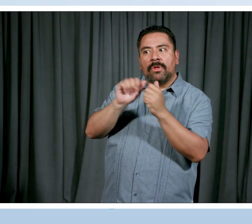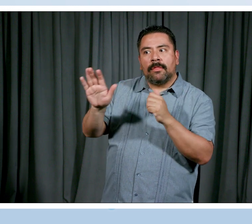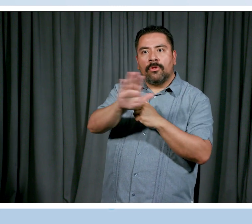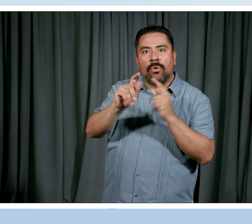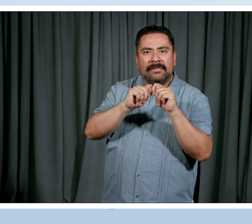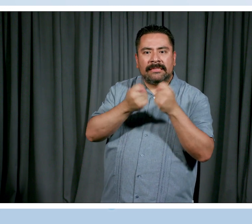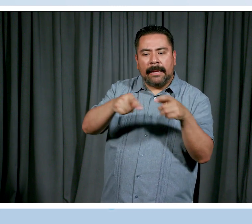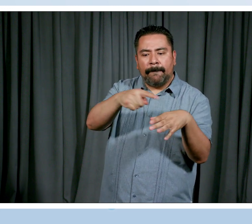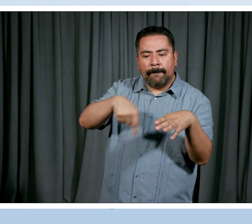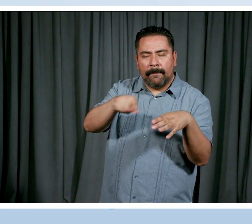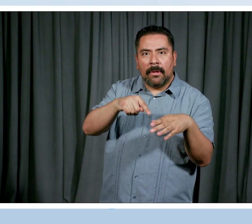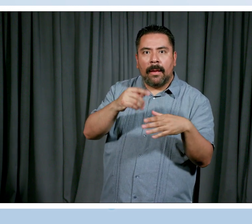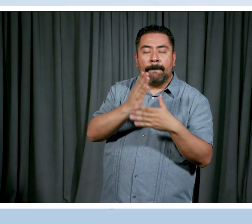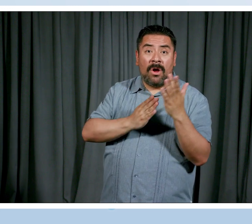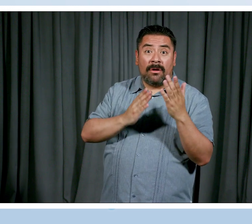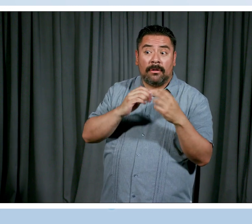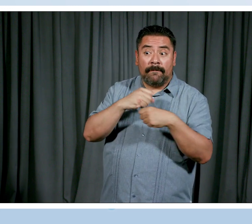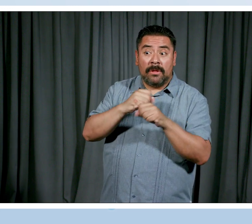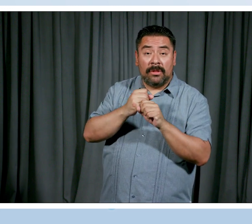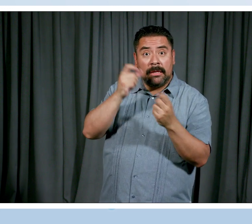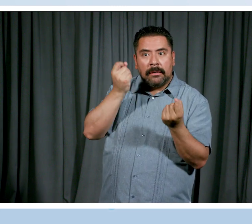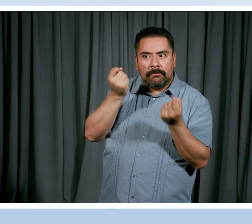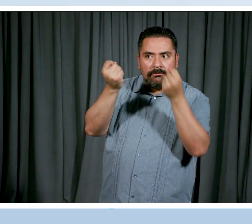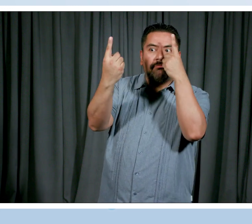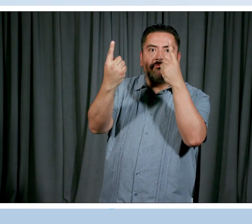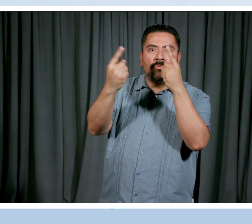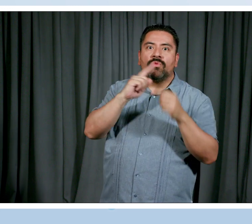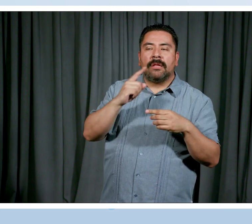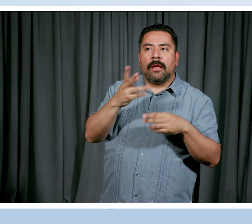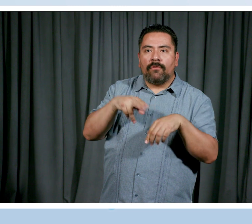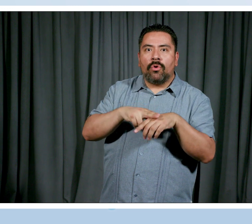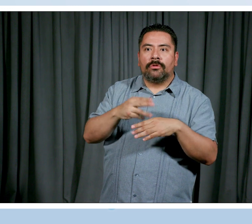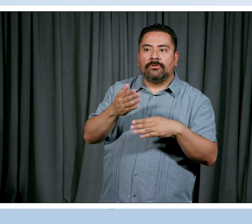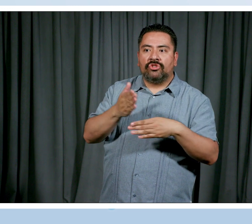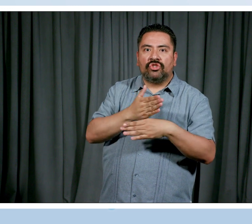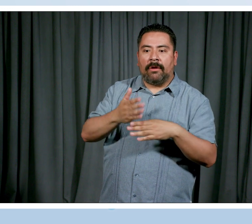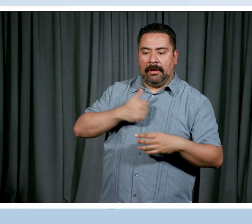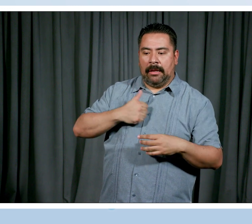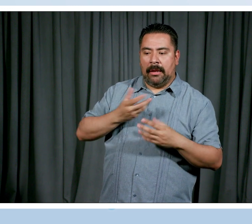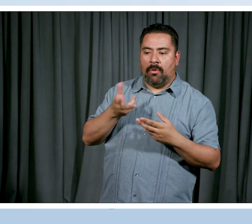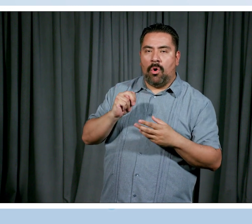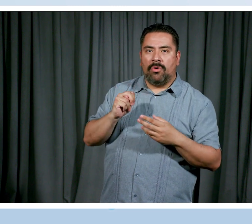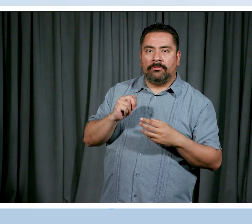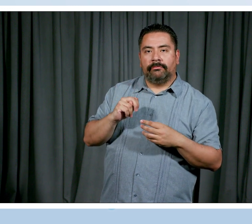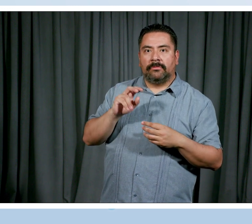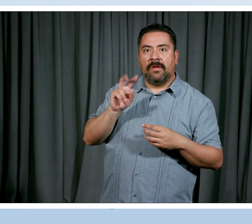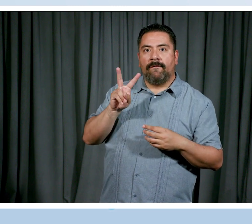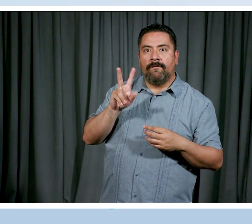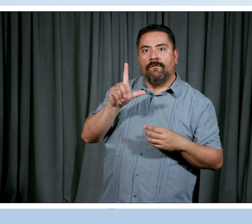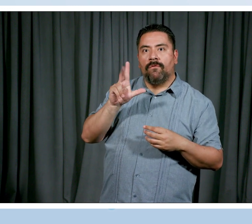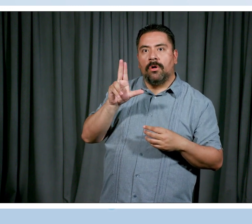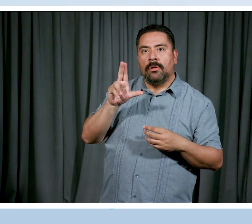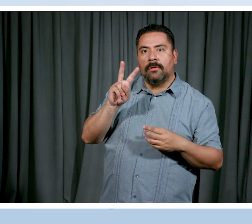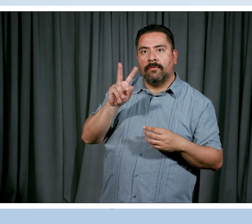I think that part of building empathy is, of course, sharing about your own vulnerabilities. And I think that's